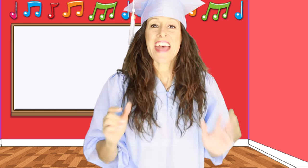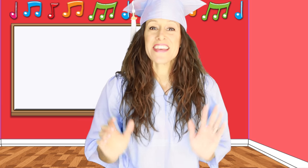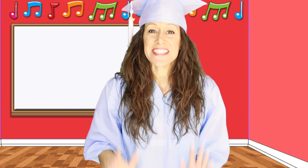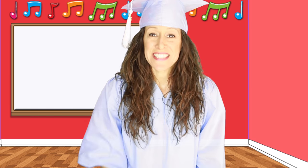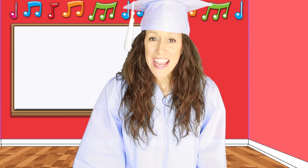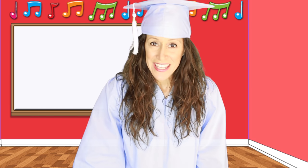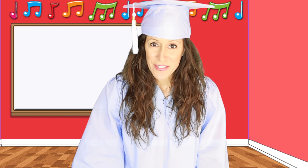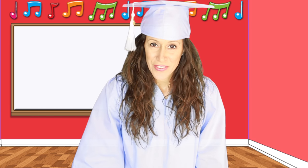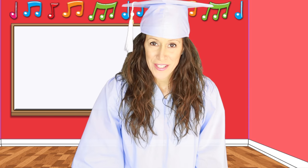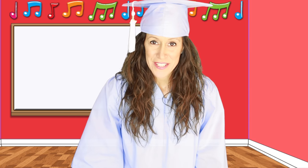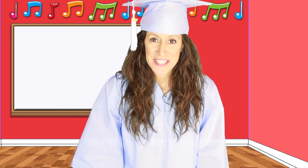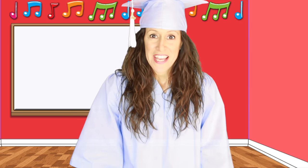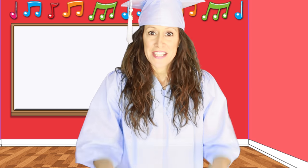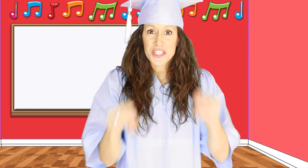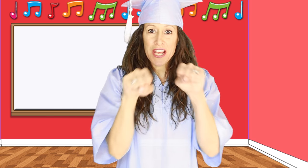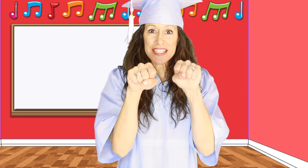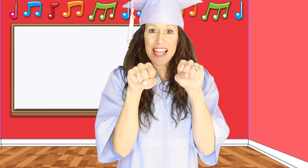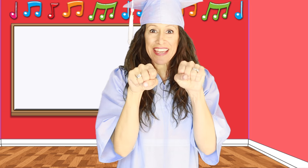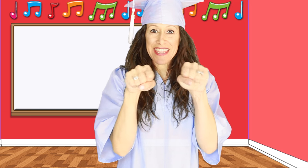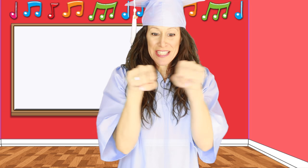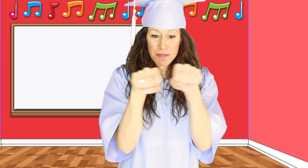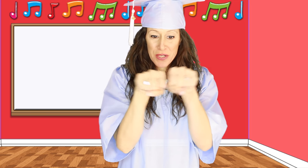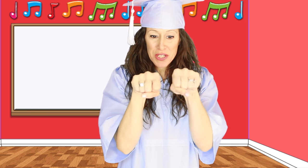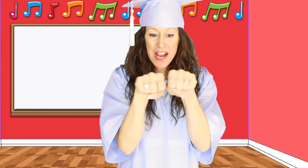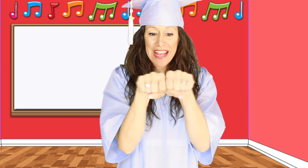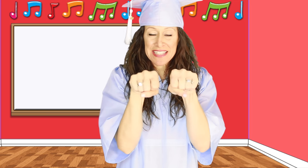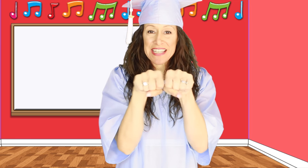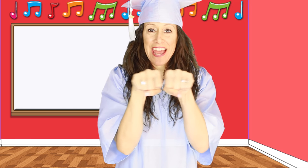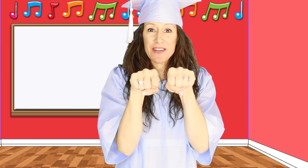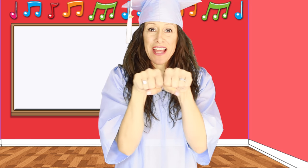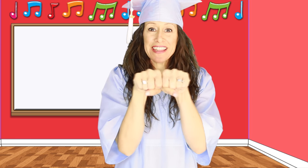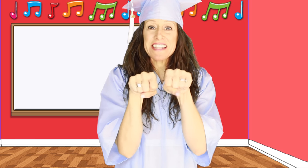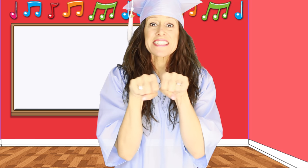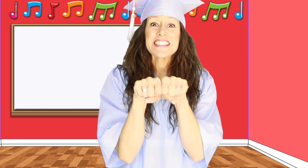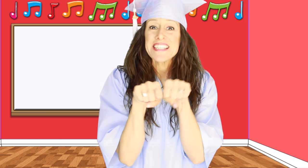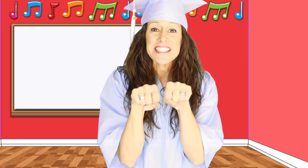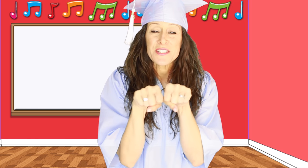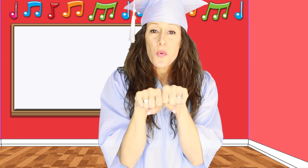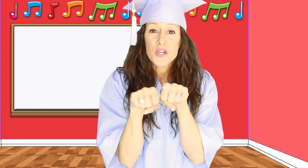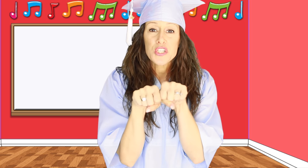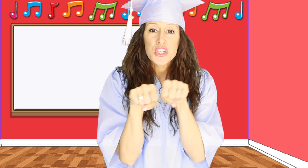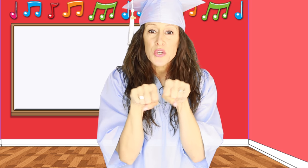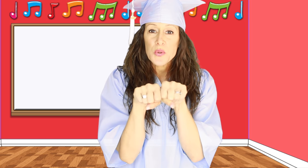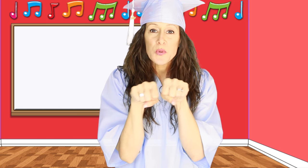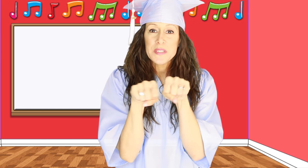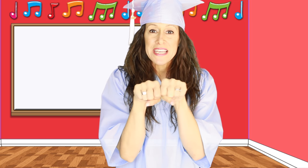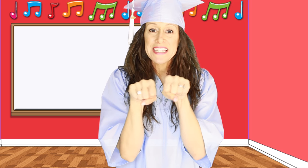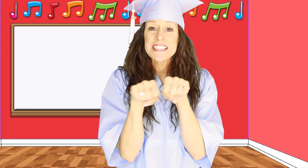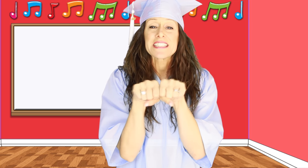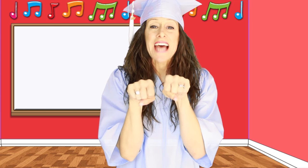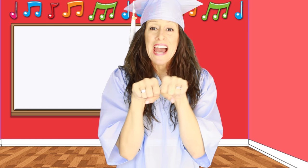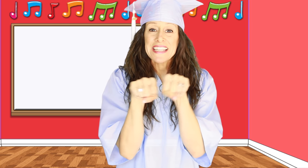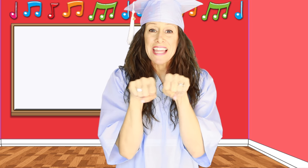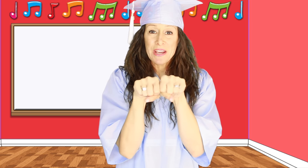And the second verse is just like this. Put your hands together like this, because this is the word shoes in sign